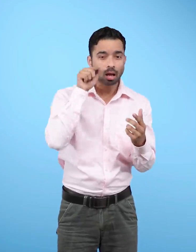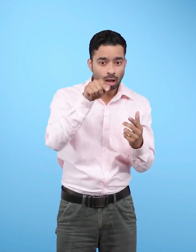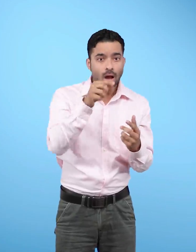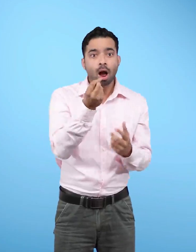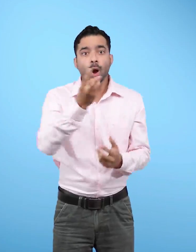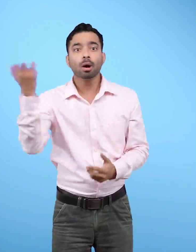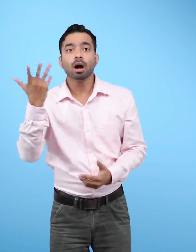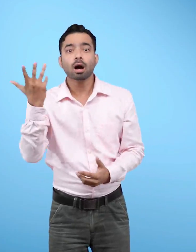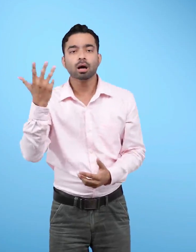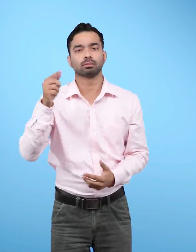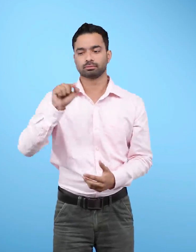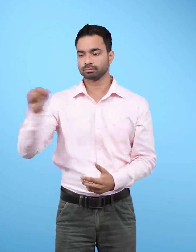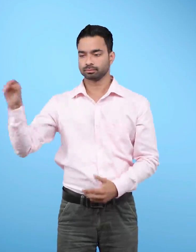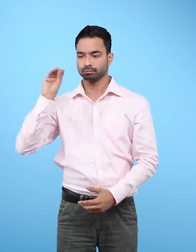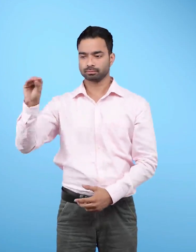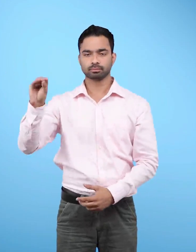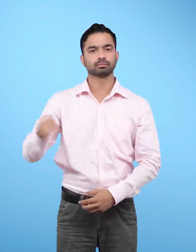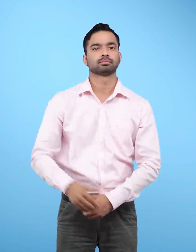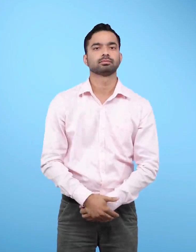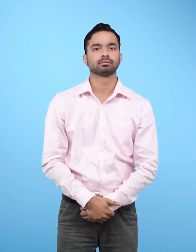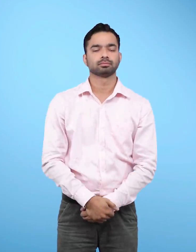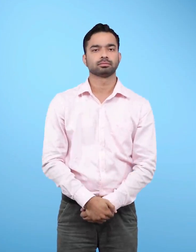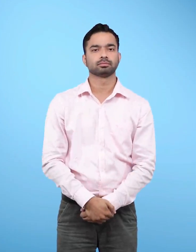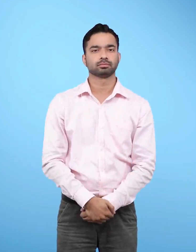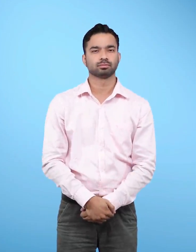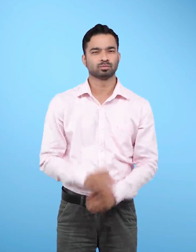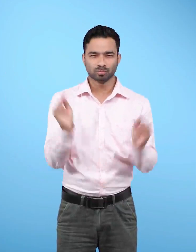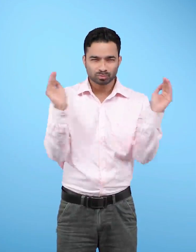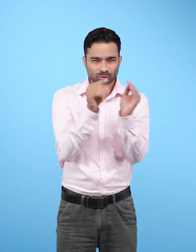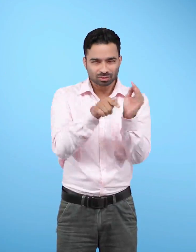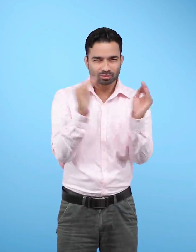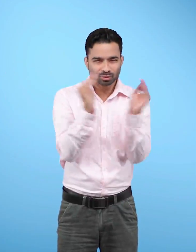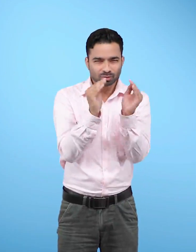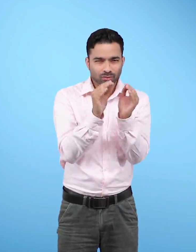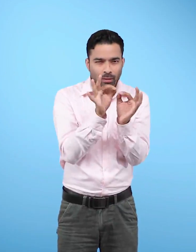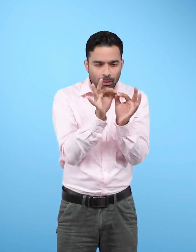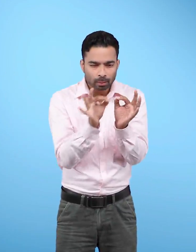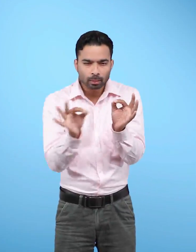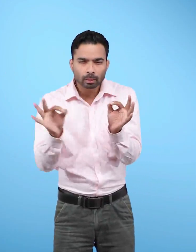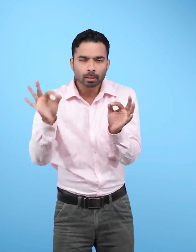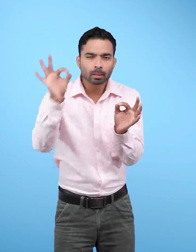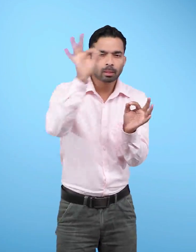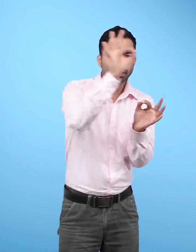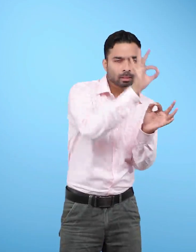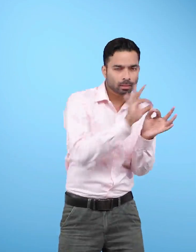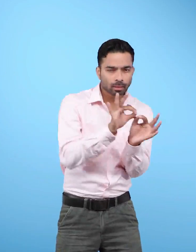How much? Dash. What is the perimeter of this shape?